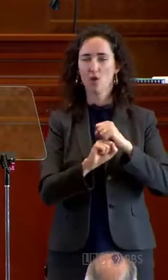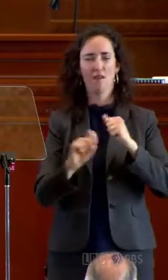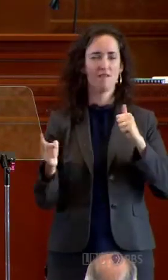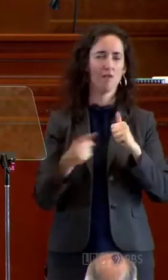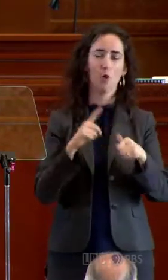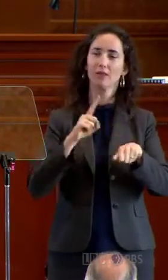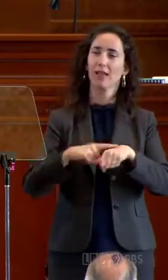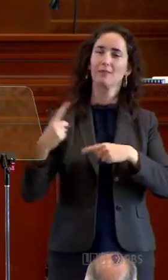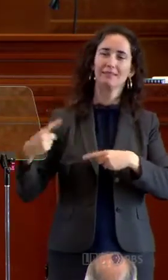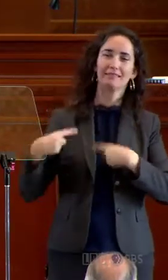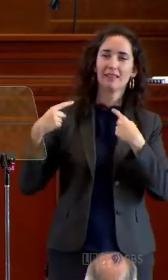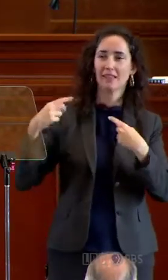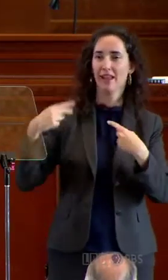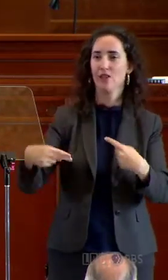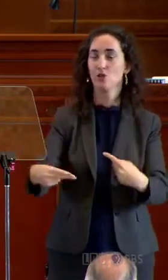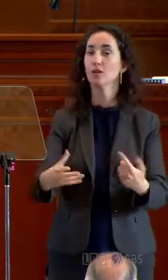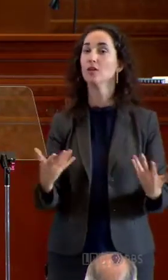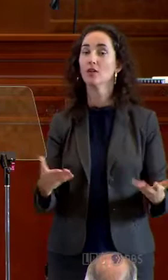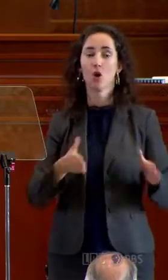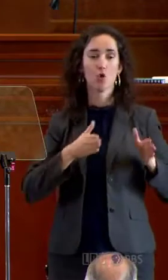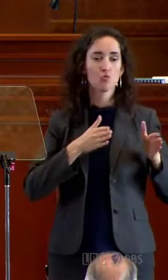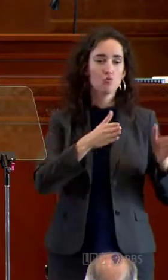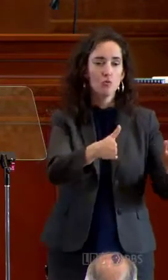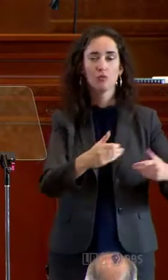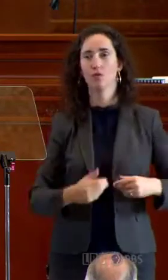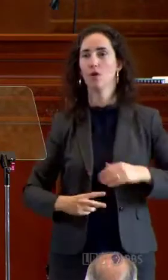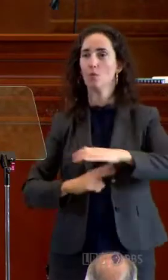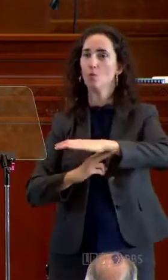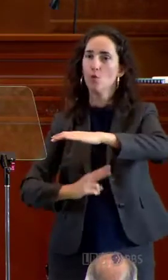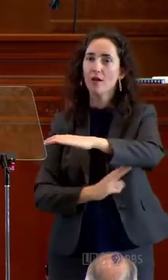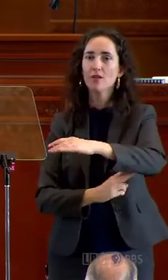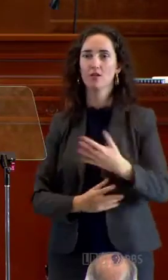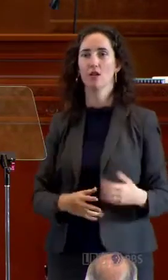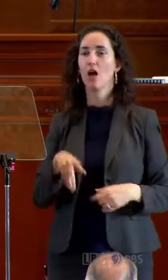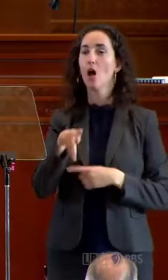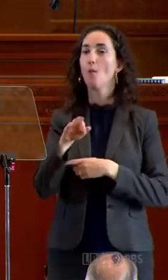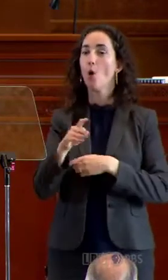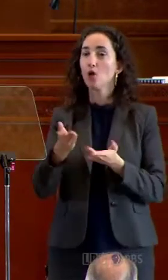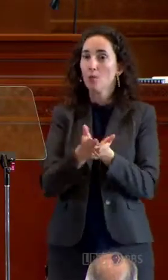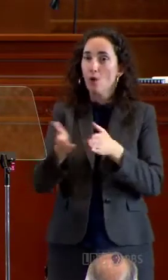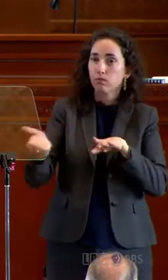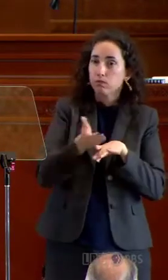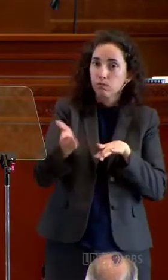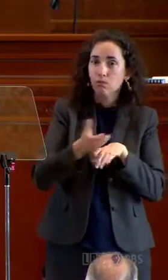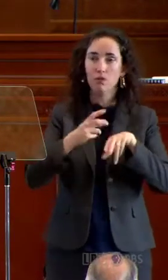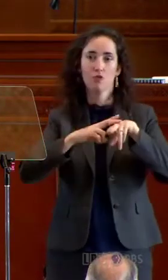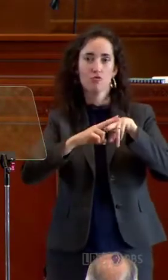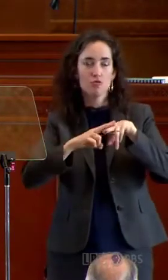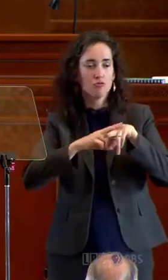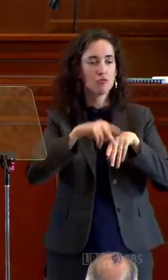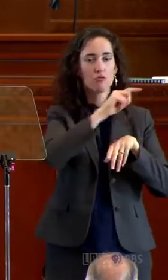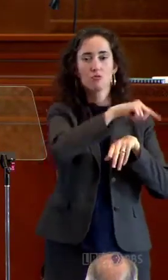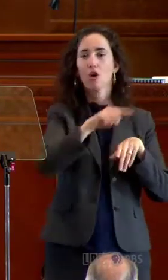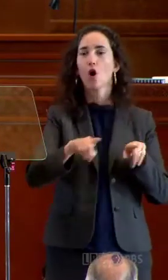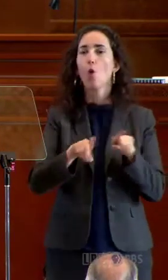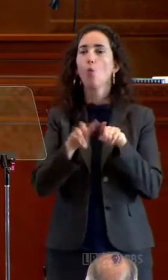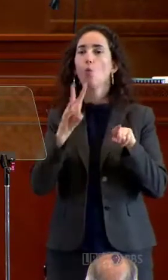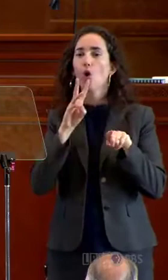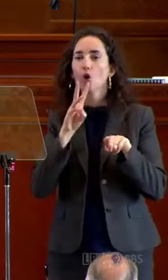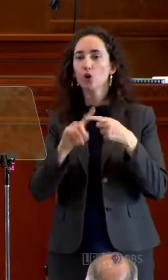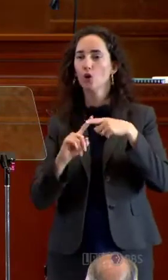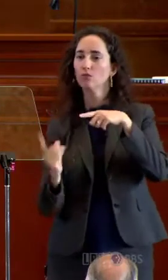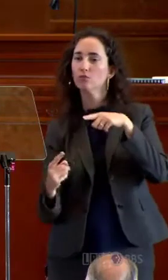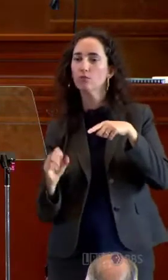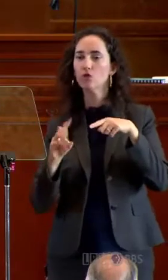history. Roads, bridges, ports, railways, water and sewage systems,